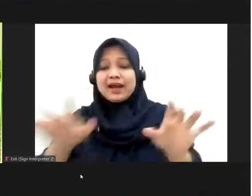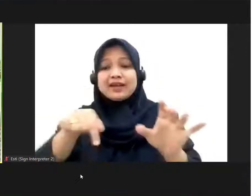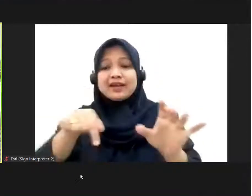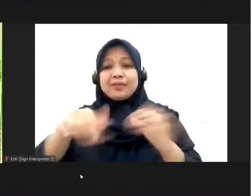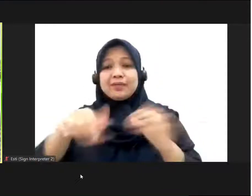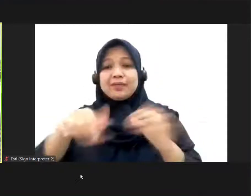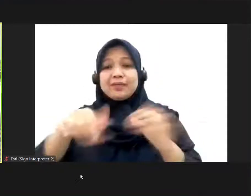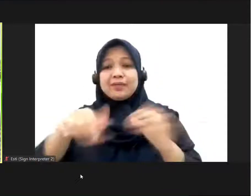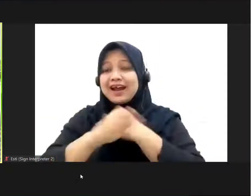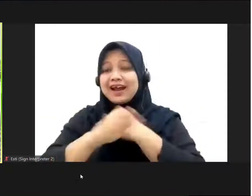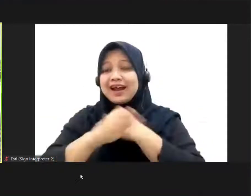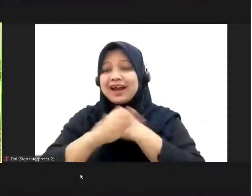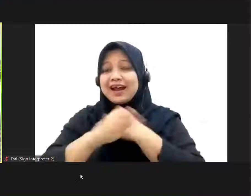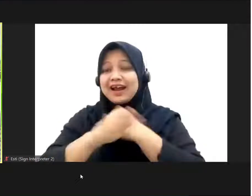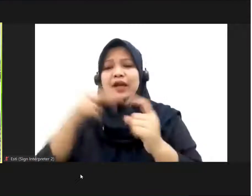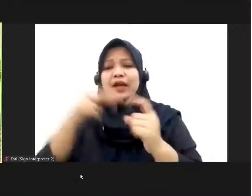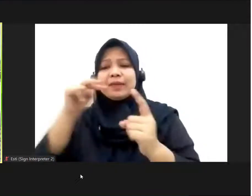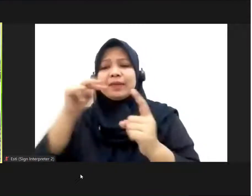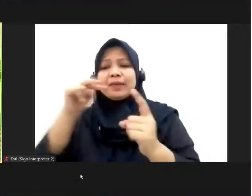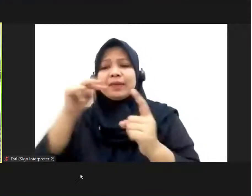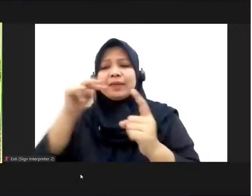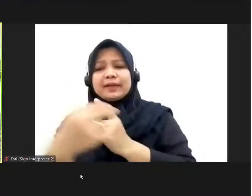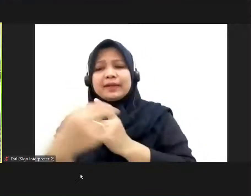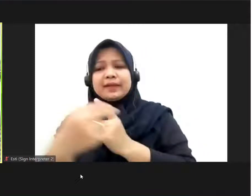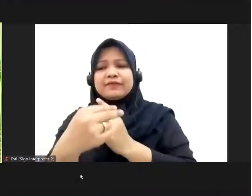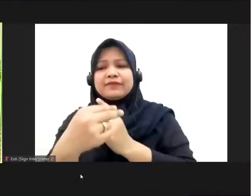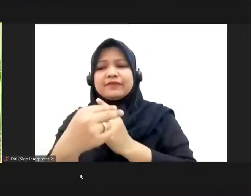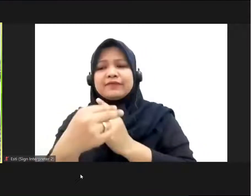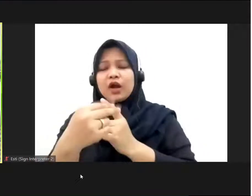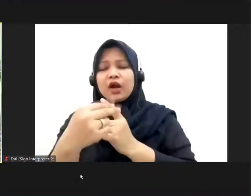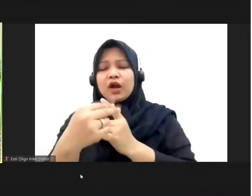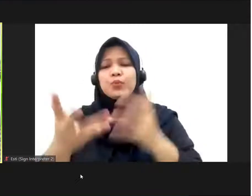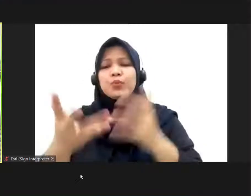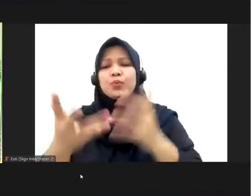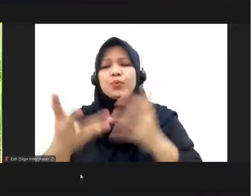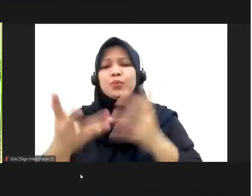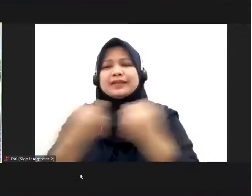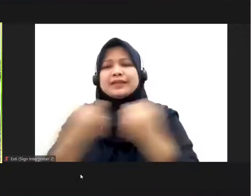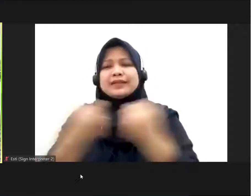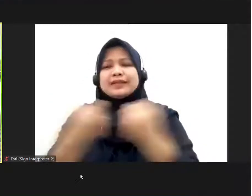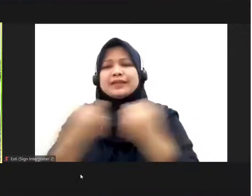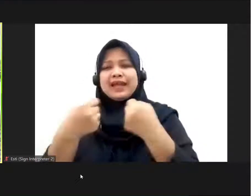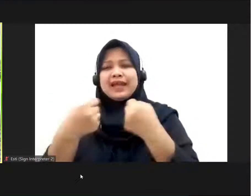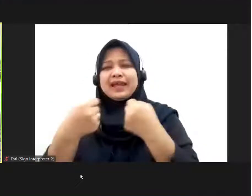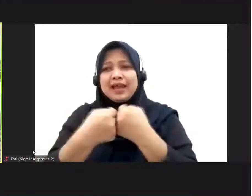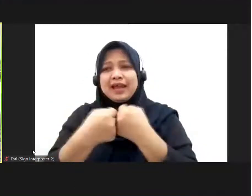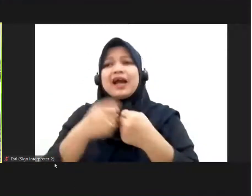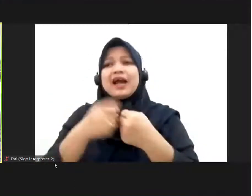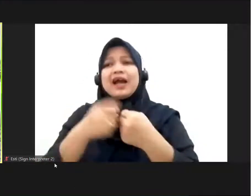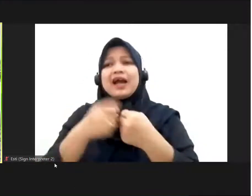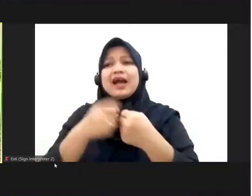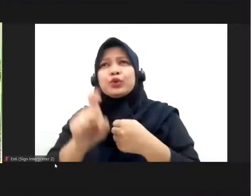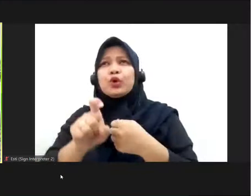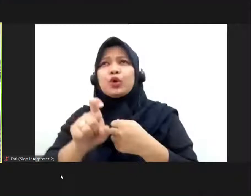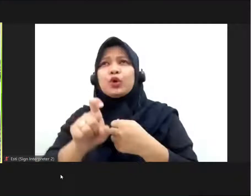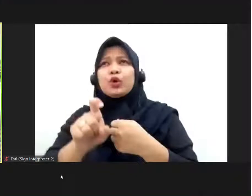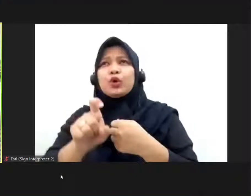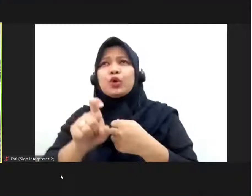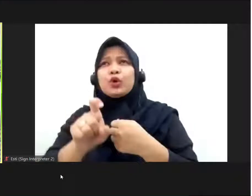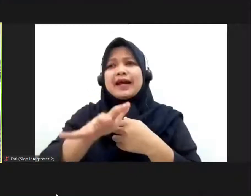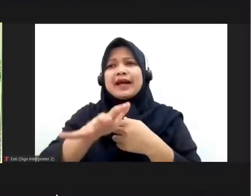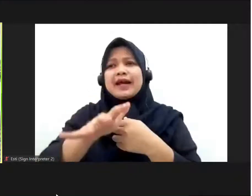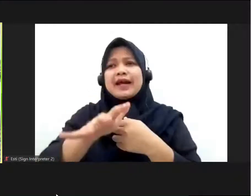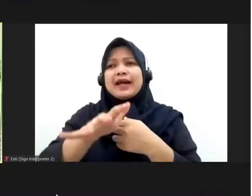coordination perspective that we have noticed are key challenges, but also something that we need to perhaps prioritize and look